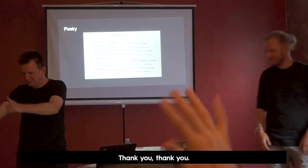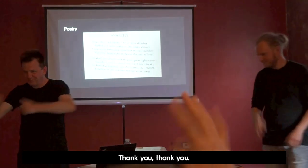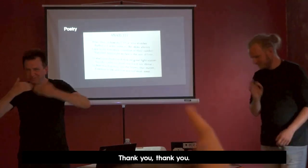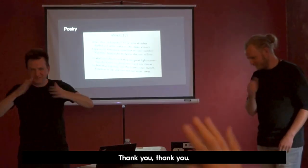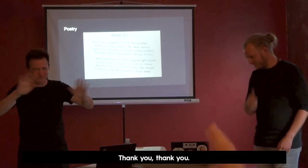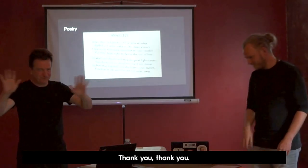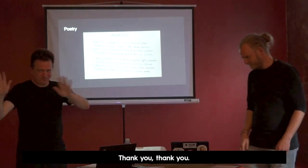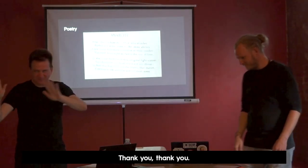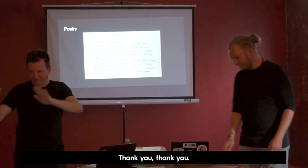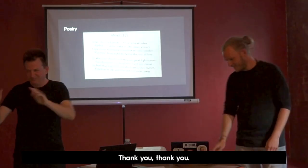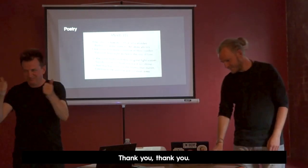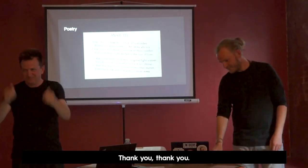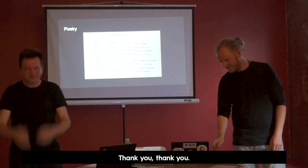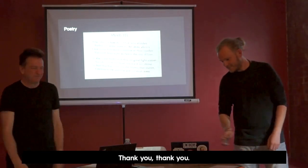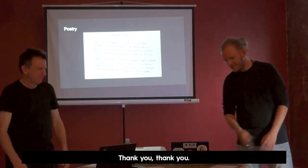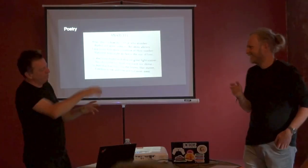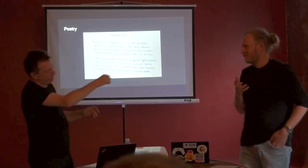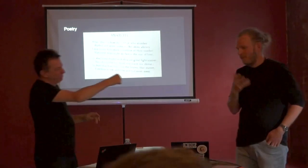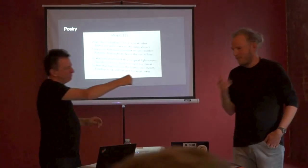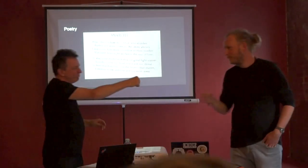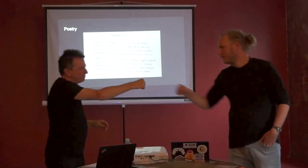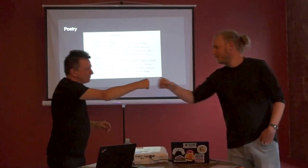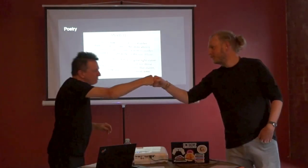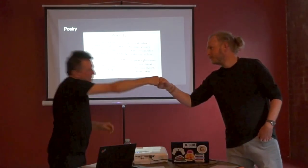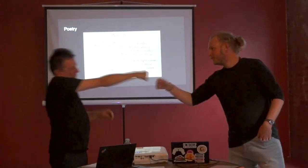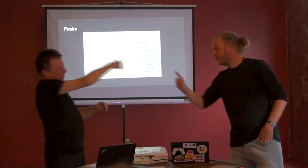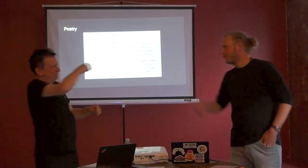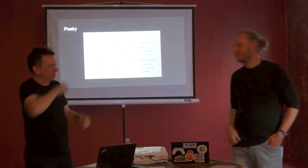you. Thank you. Thank you.